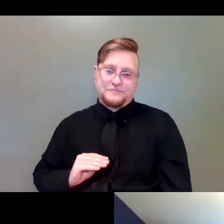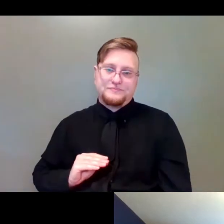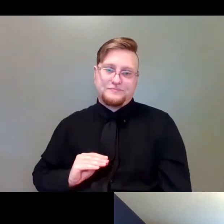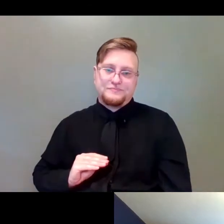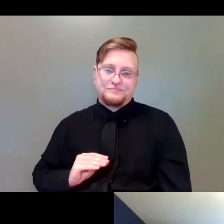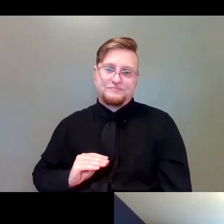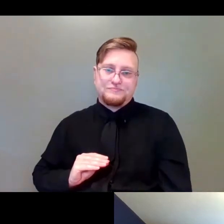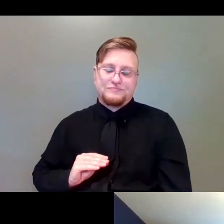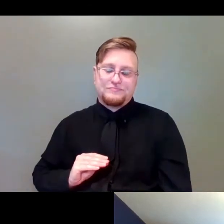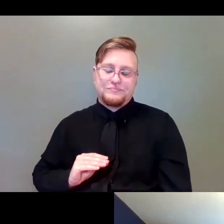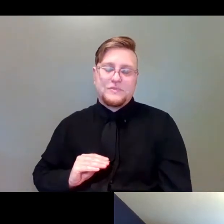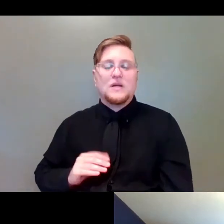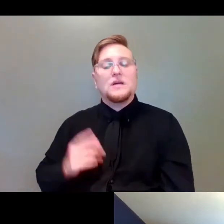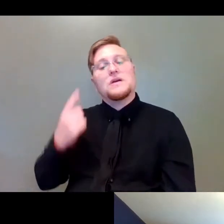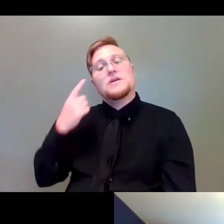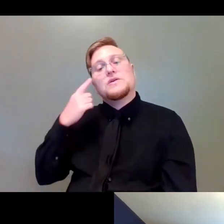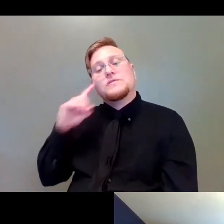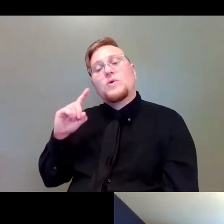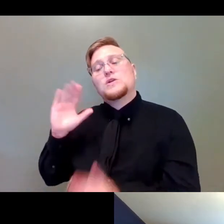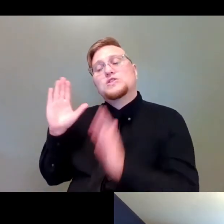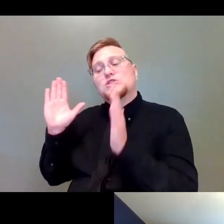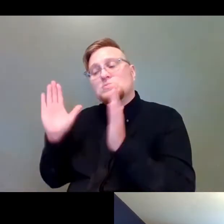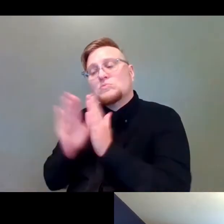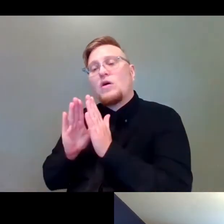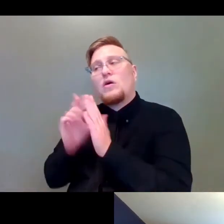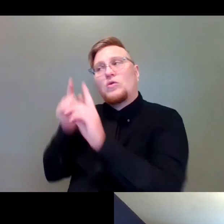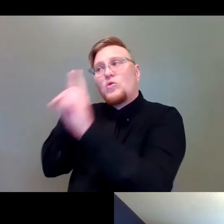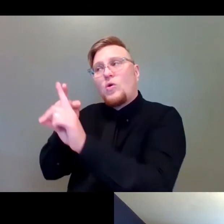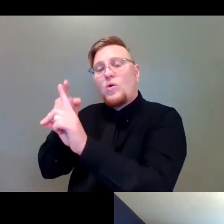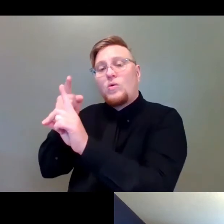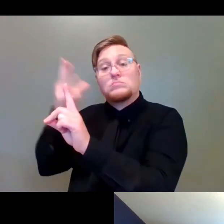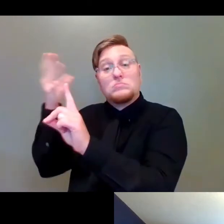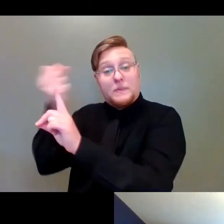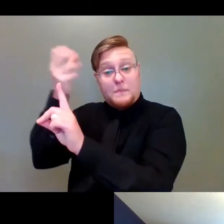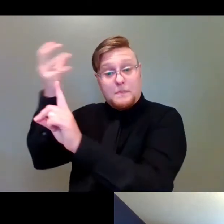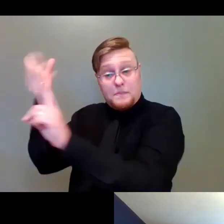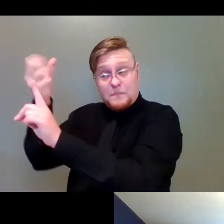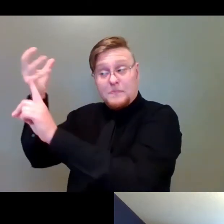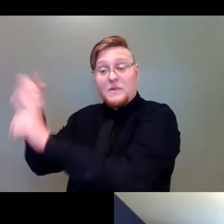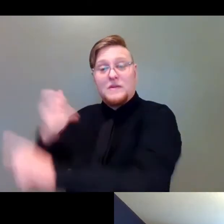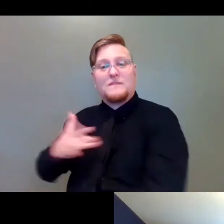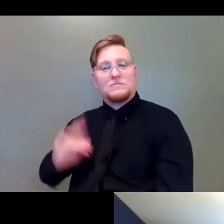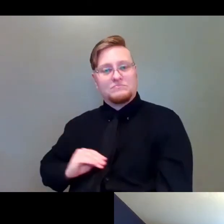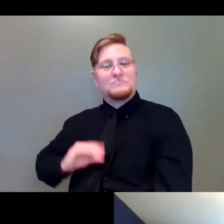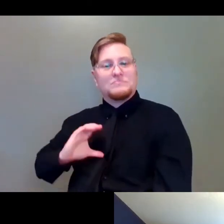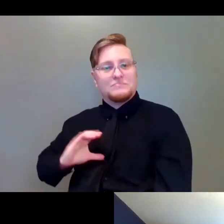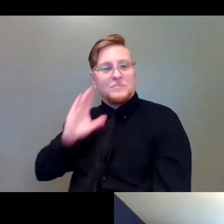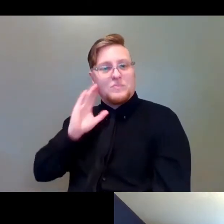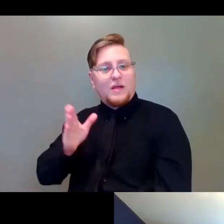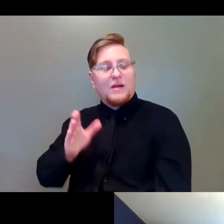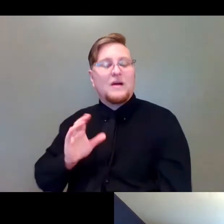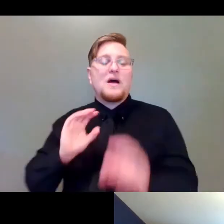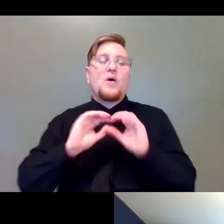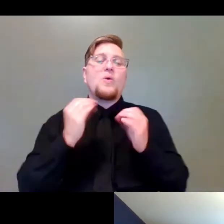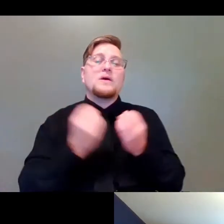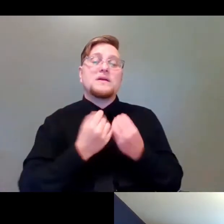work at getting at least some small victories. And again, because, you know, one of the things that our organization does,